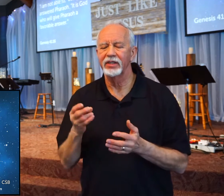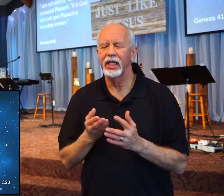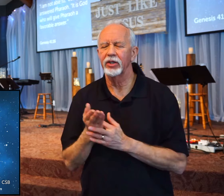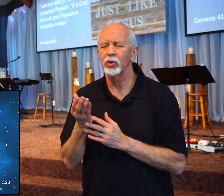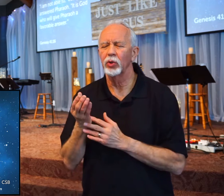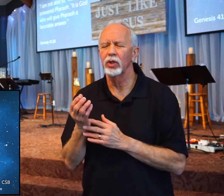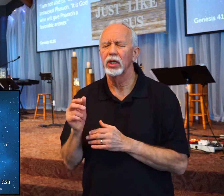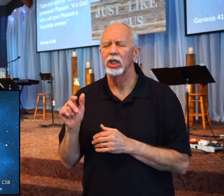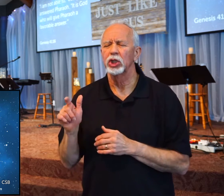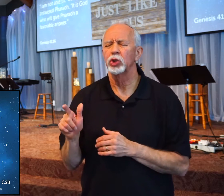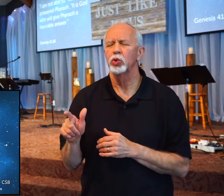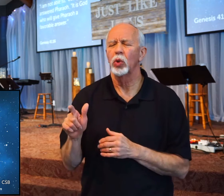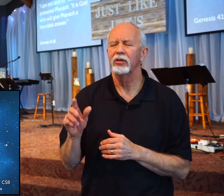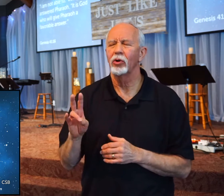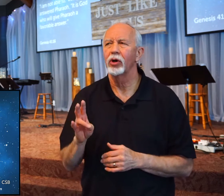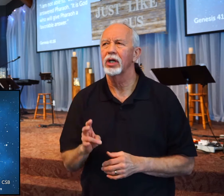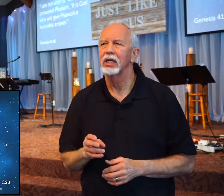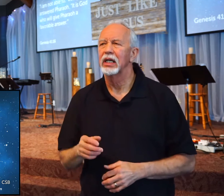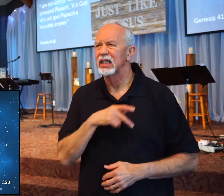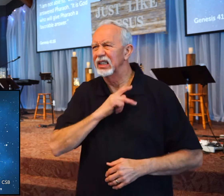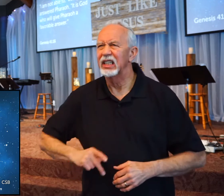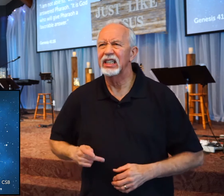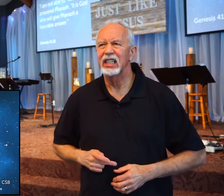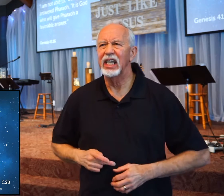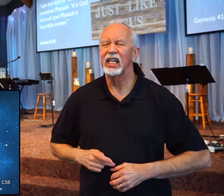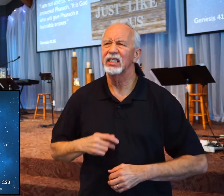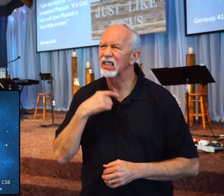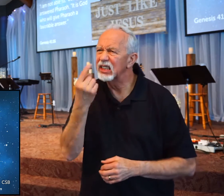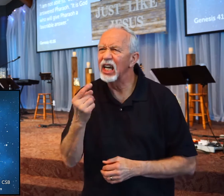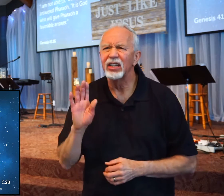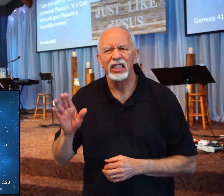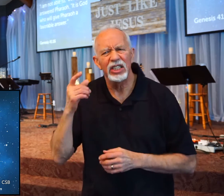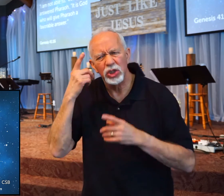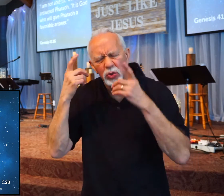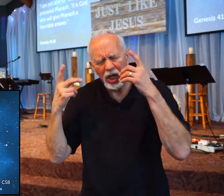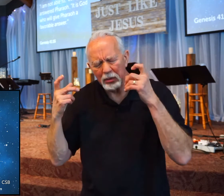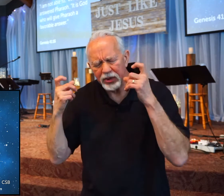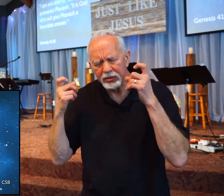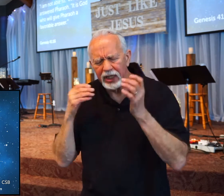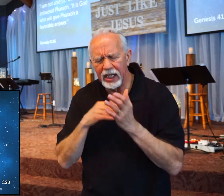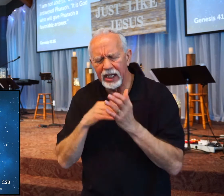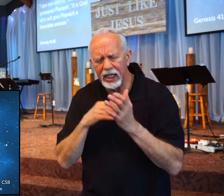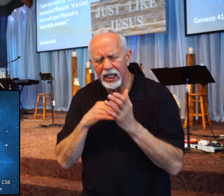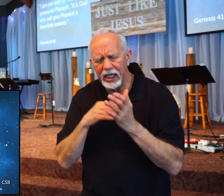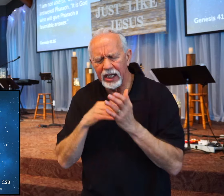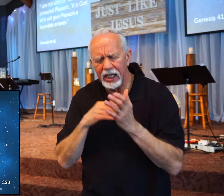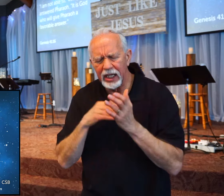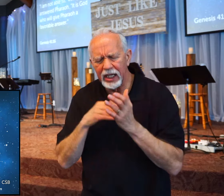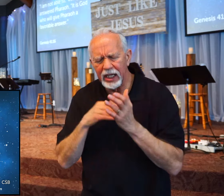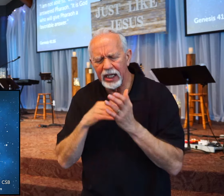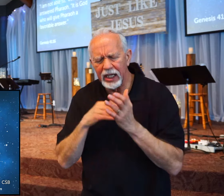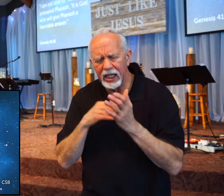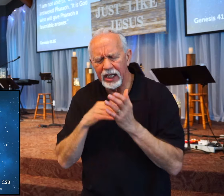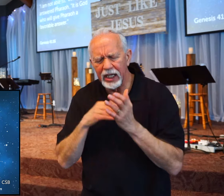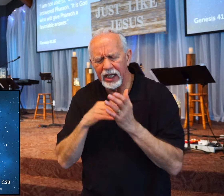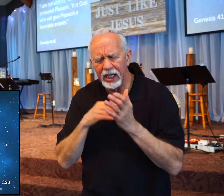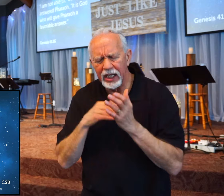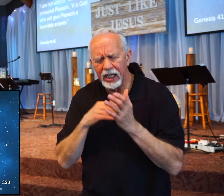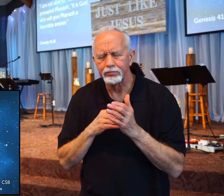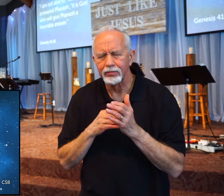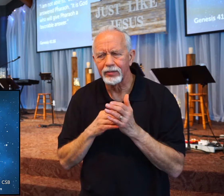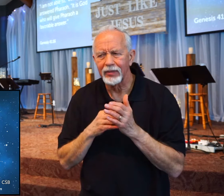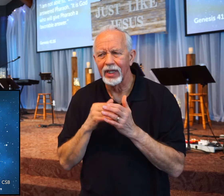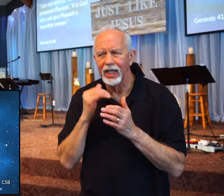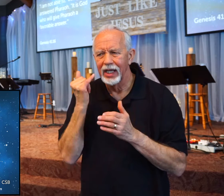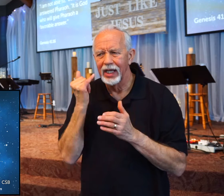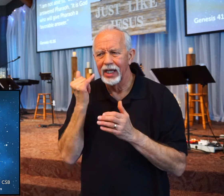24, Pharaoh begins to recount his dreams to Joseph. And we